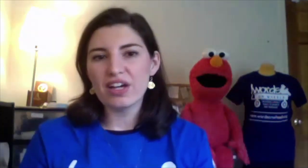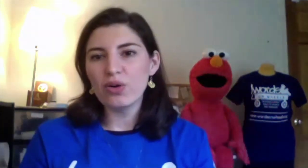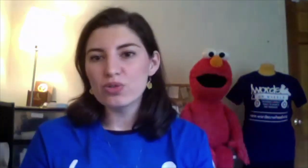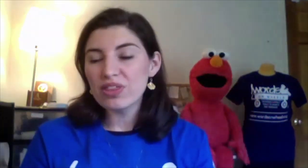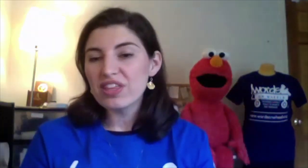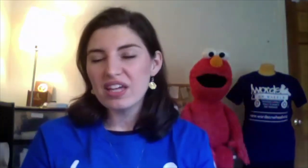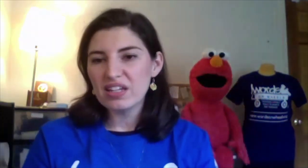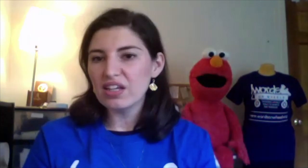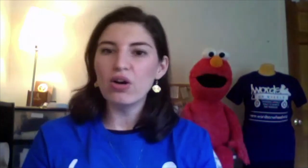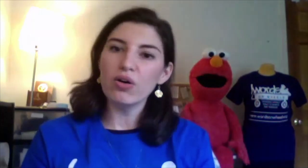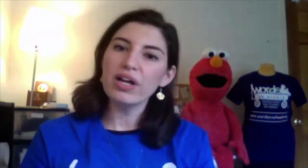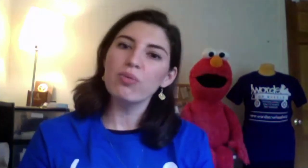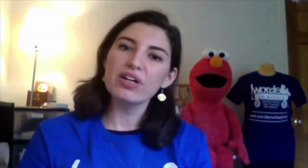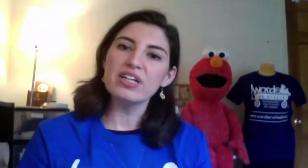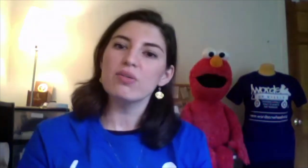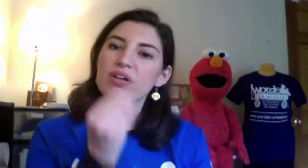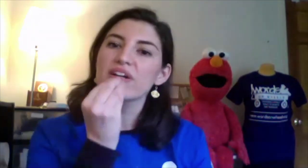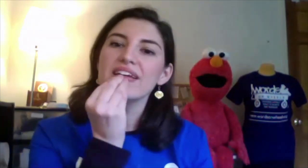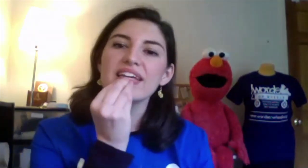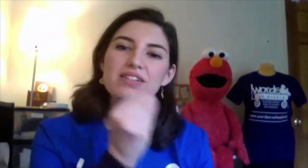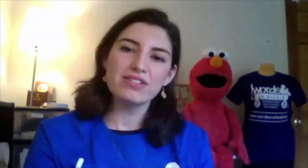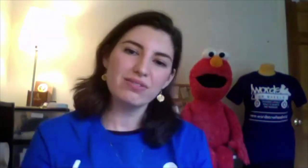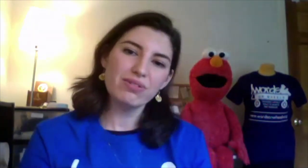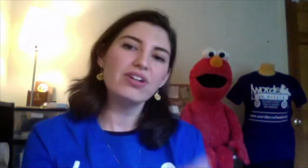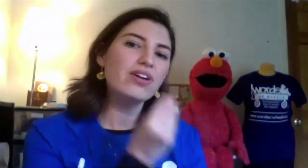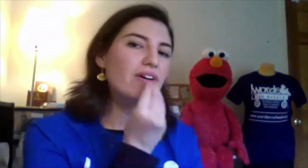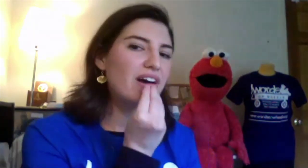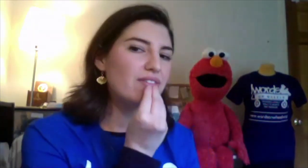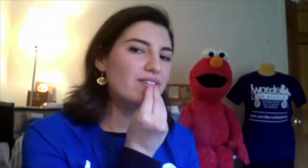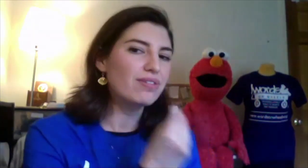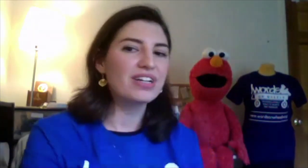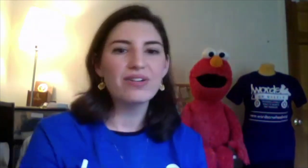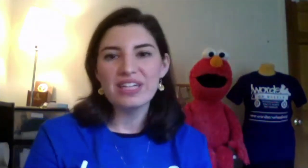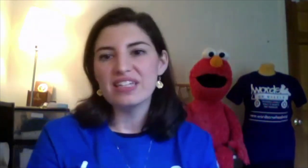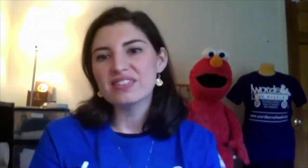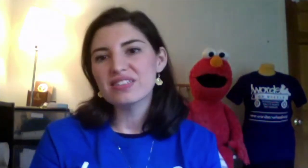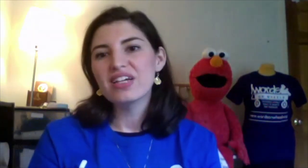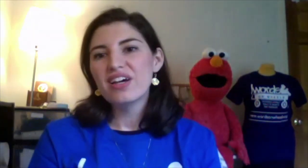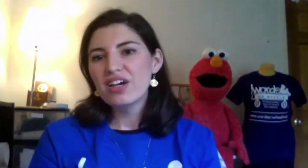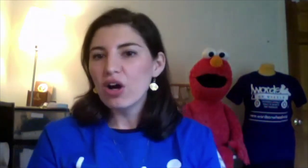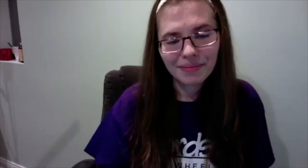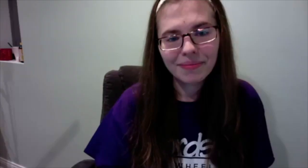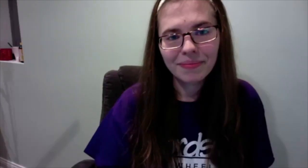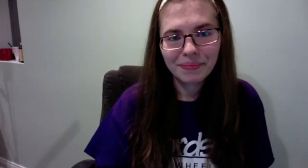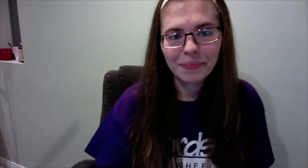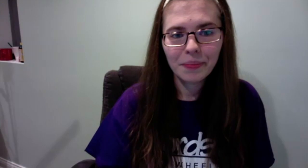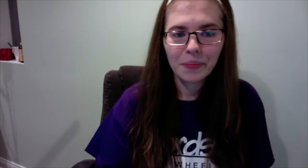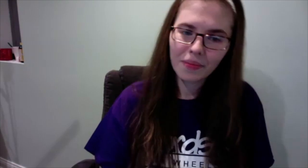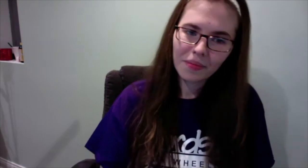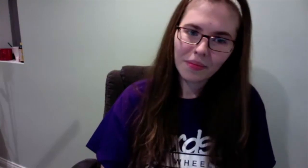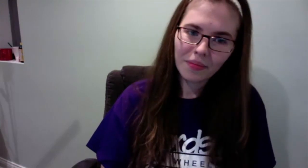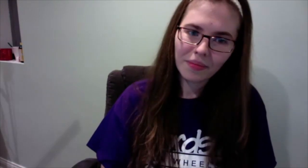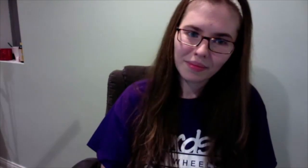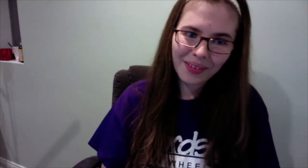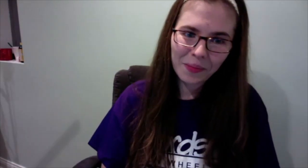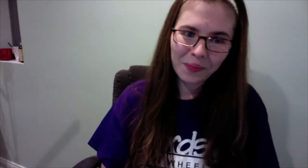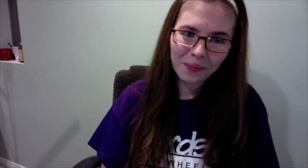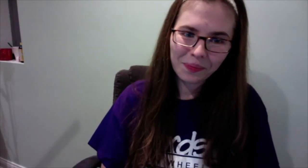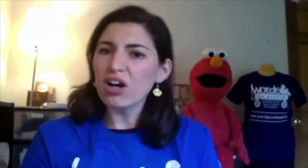with it. Okay, we're gonna eat. We're gonna go eat. Mm-hmm. Oh, would you like some more? Yeah.